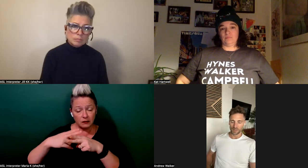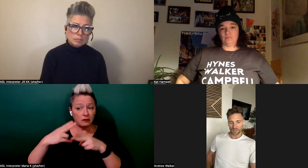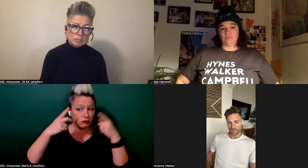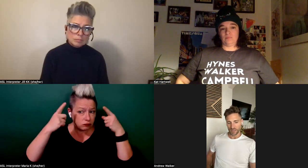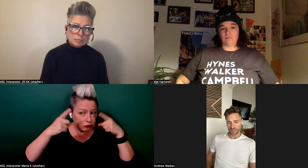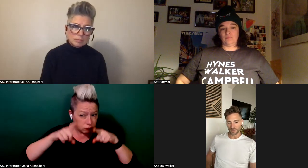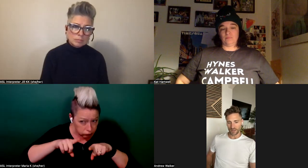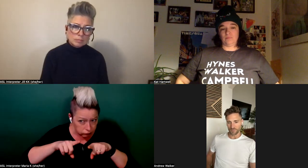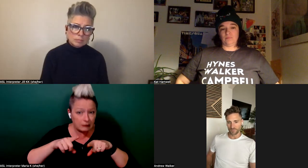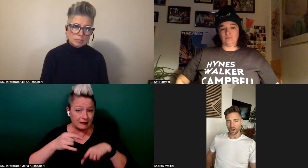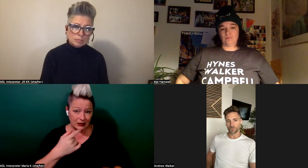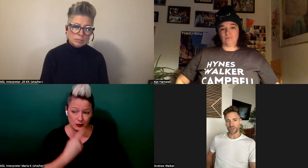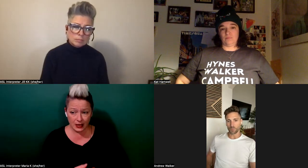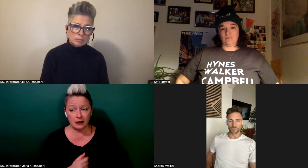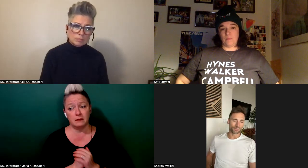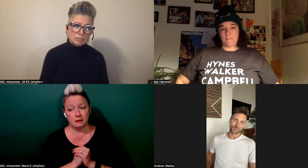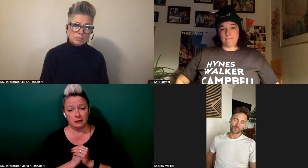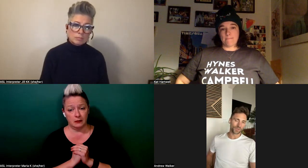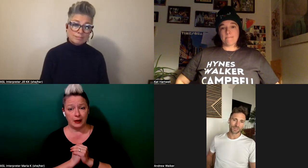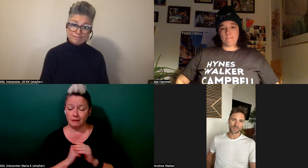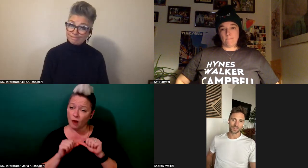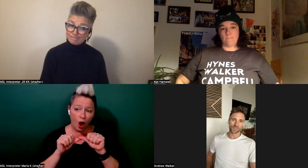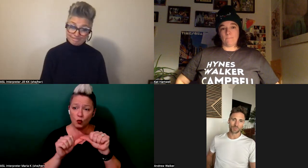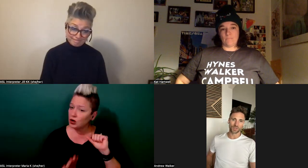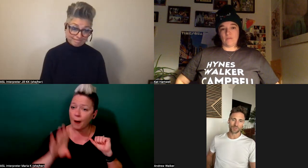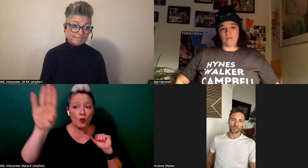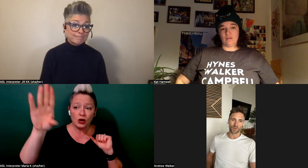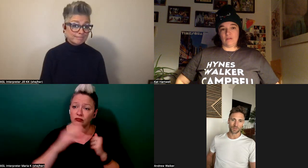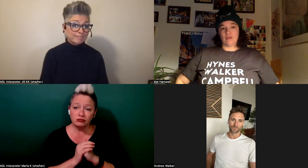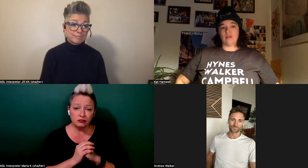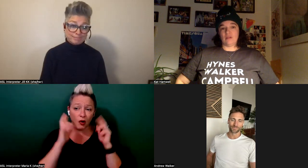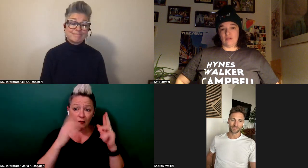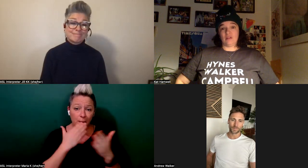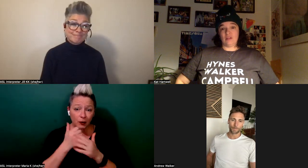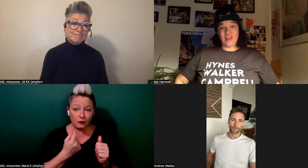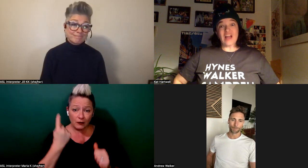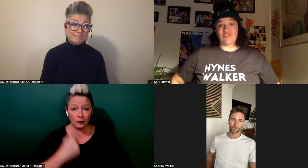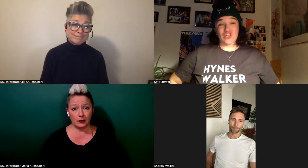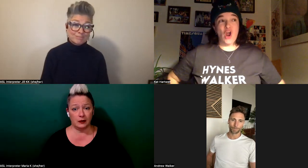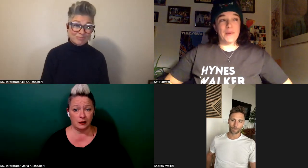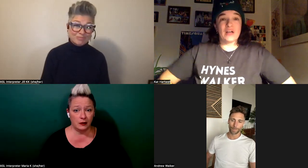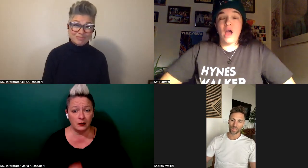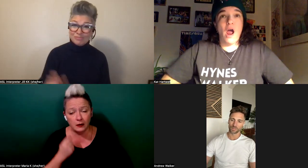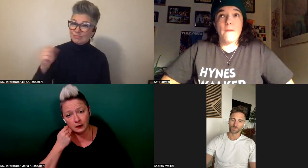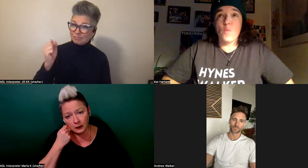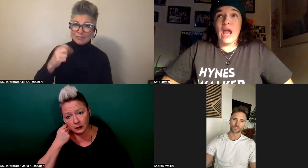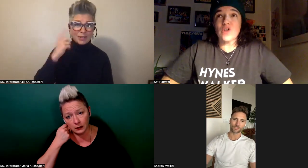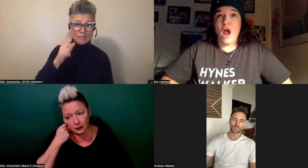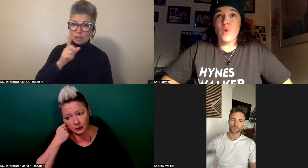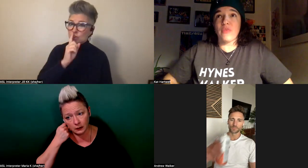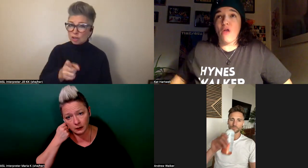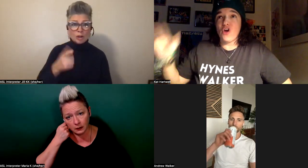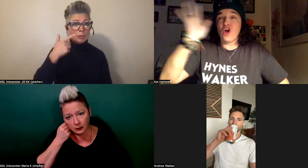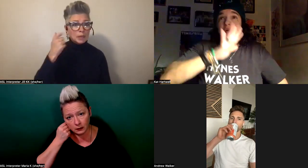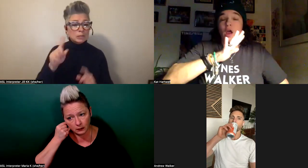said, and onward and upward. Hopefully it's going to be good for everybody. Yeah, for sure. Because when I